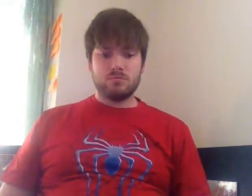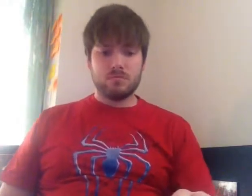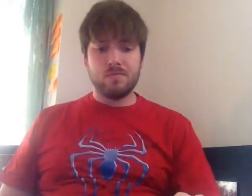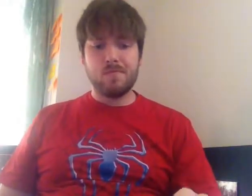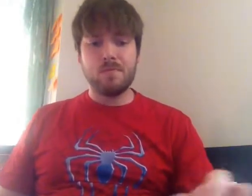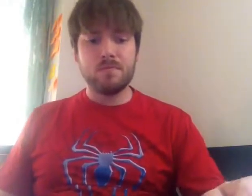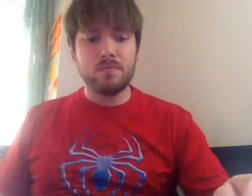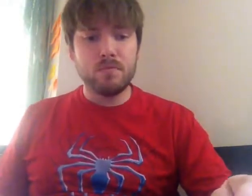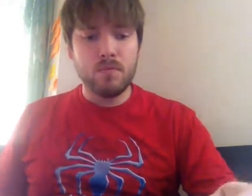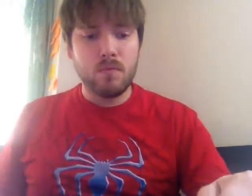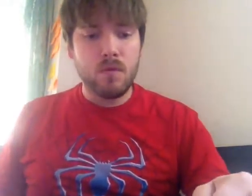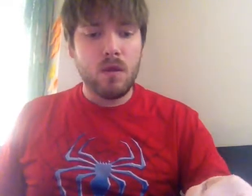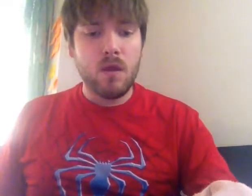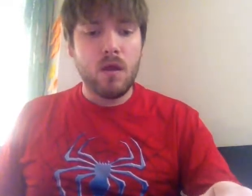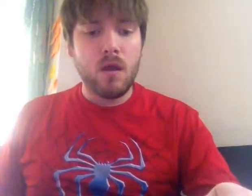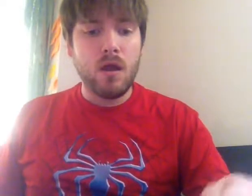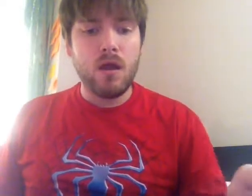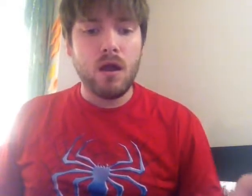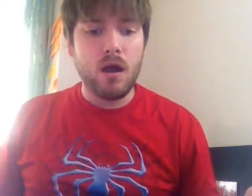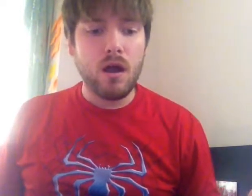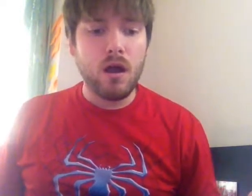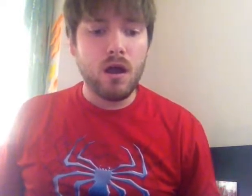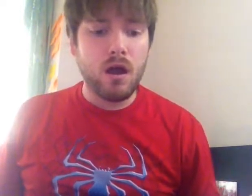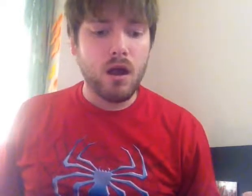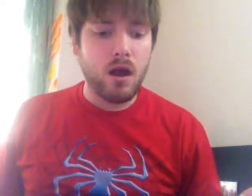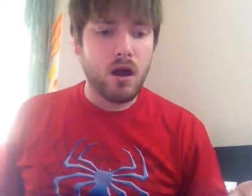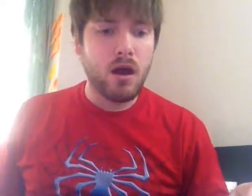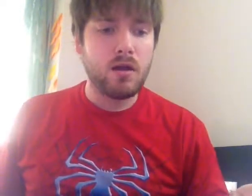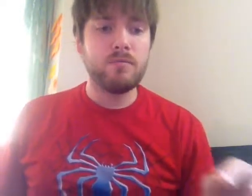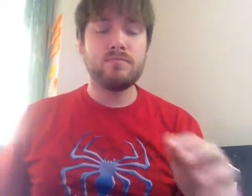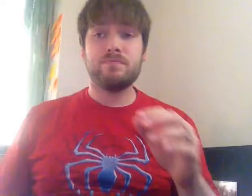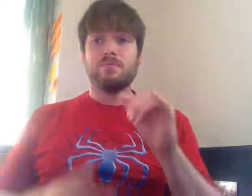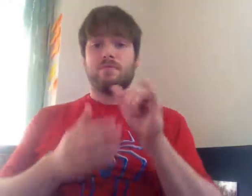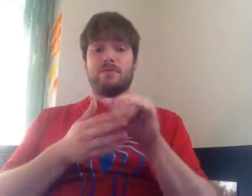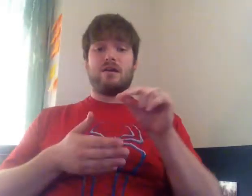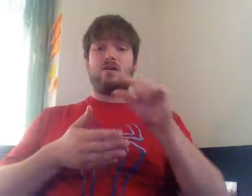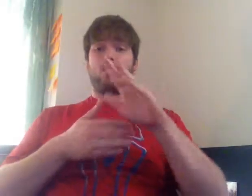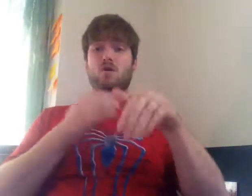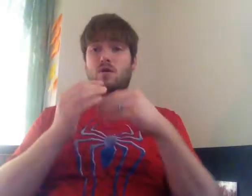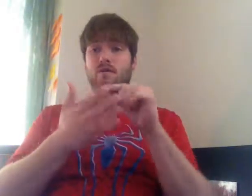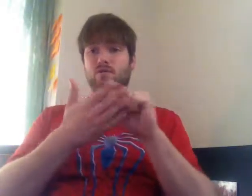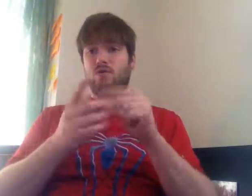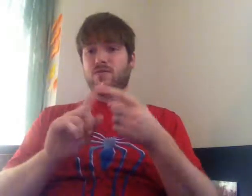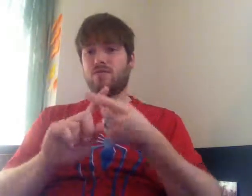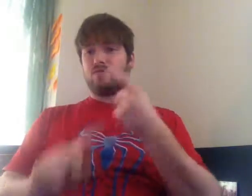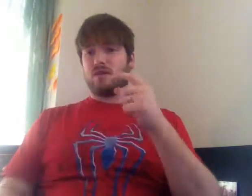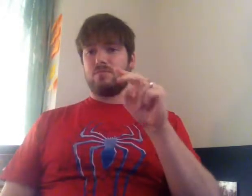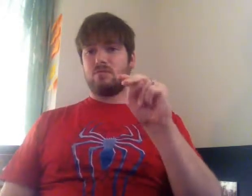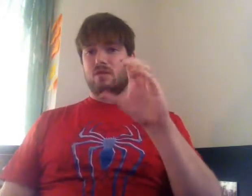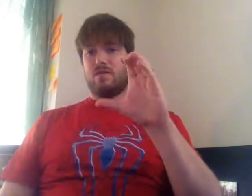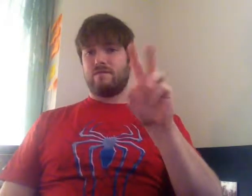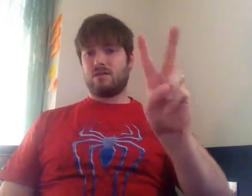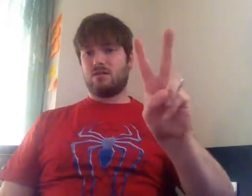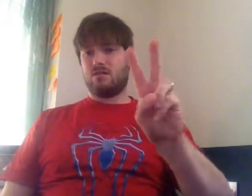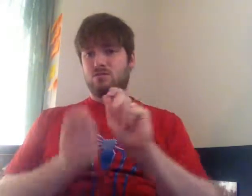quickly. You can see some lightning strikes showing up there with that particular storm just to the west of the Gloucester area here. So again, severe thunderstorm warning